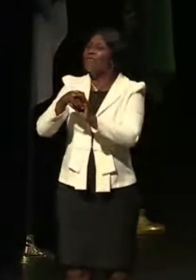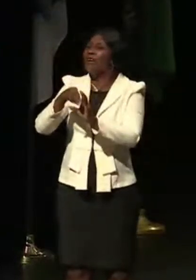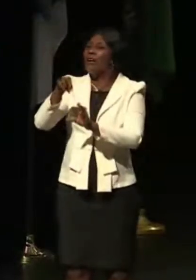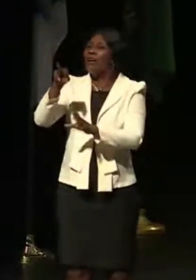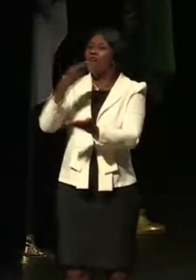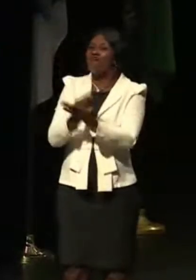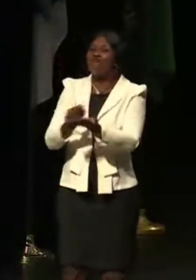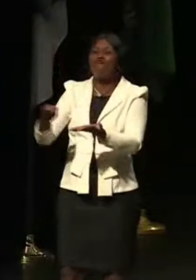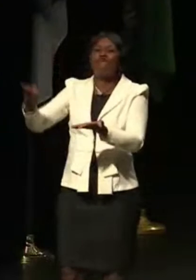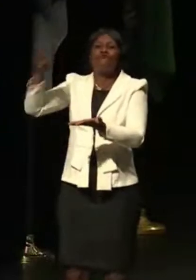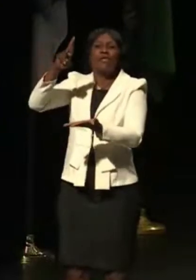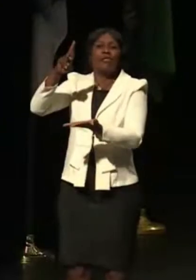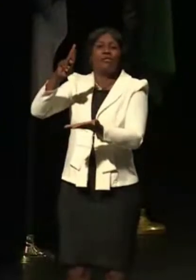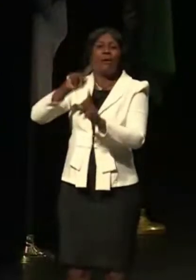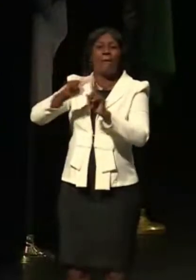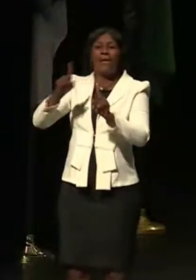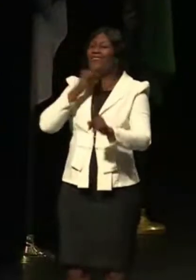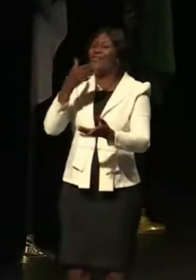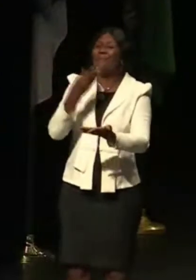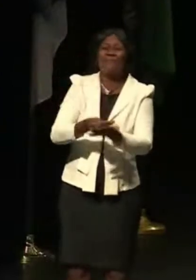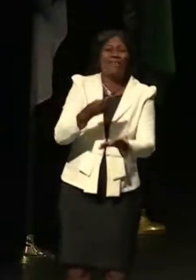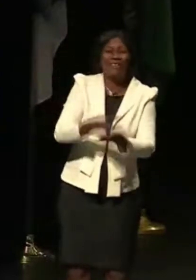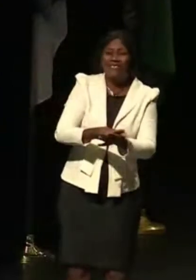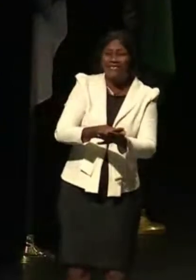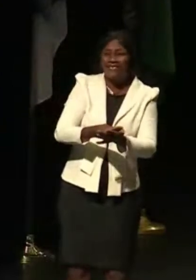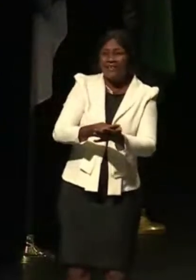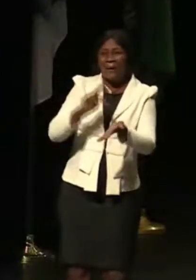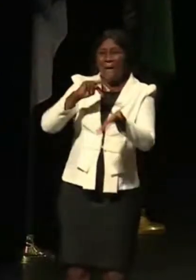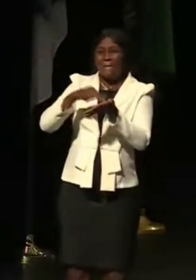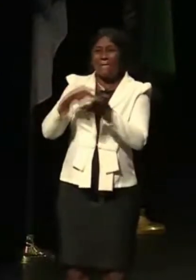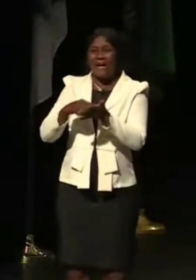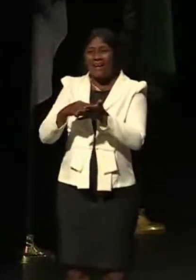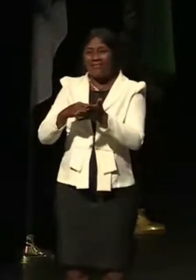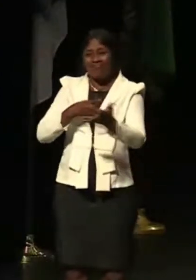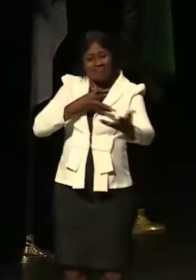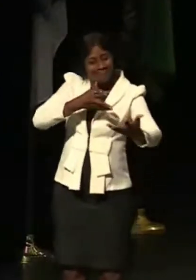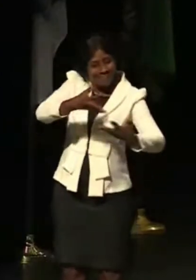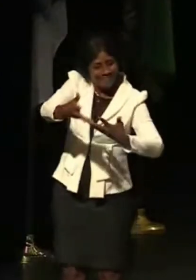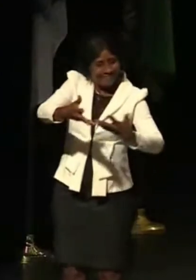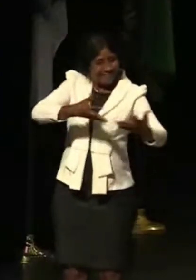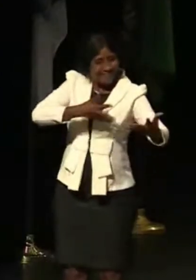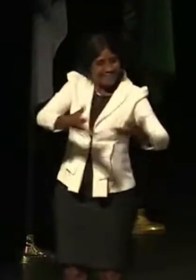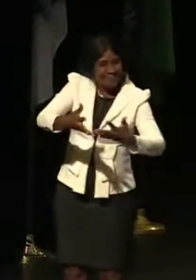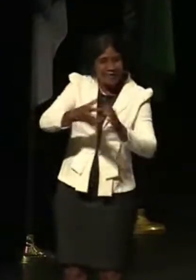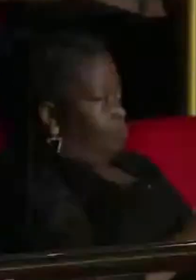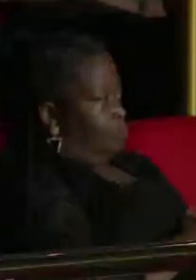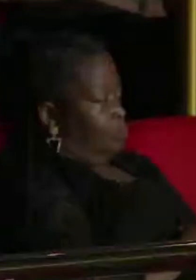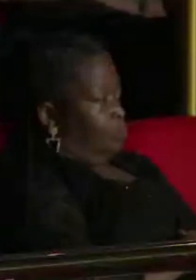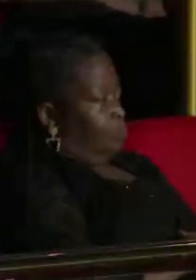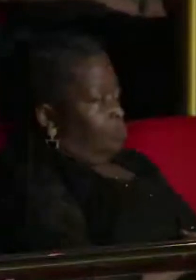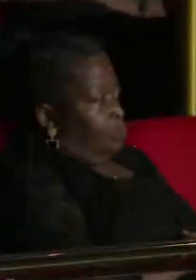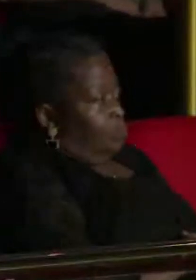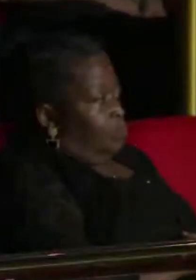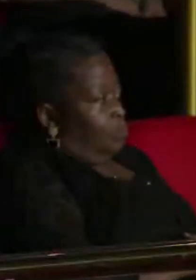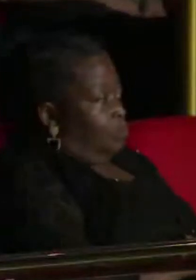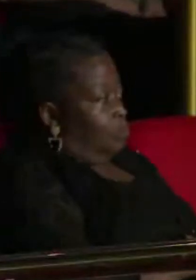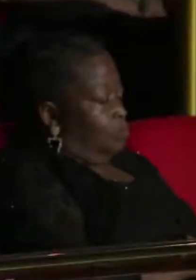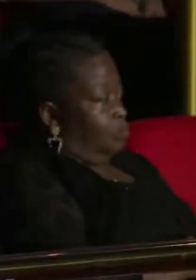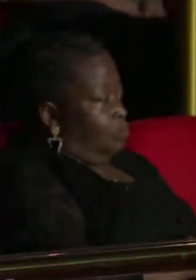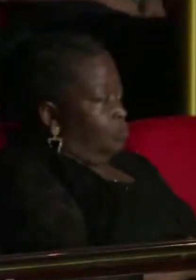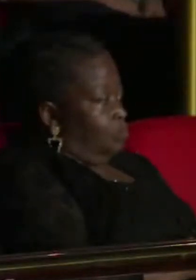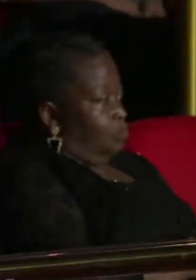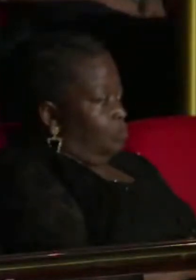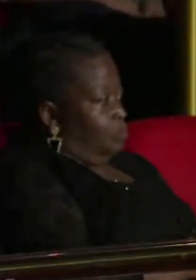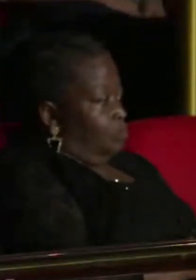in the sense of friendship, in the sense of wisdom, and in the sense of virtue. And unless we